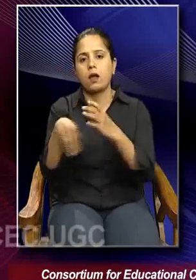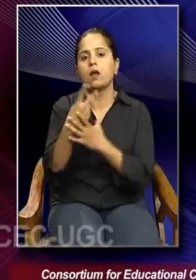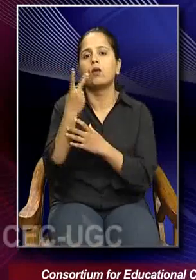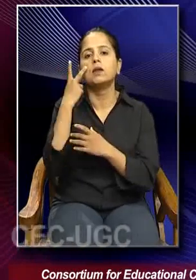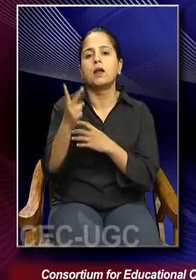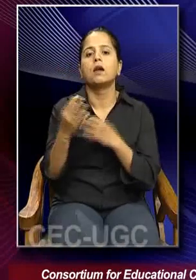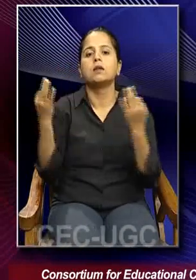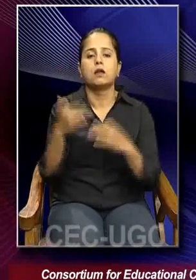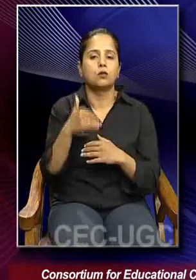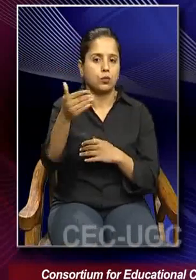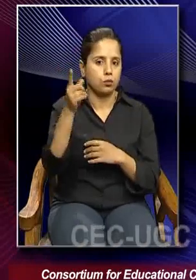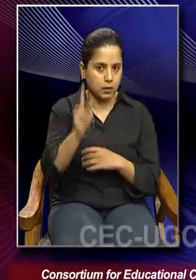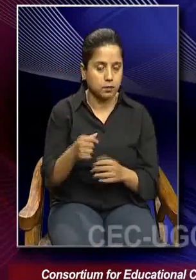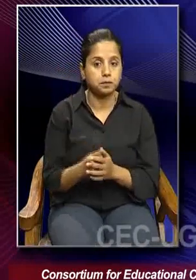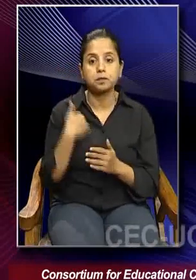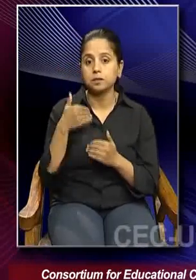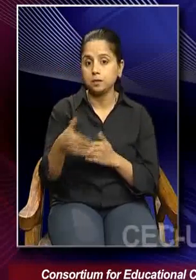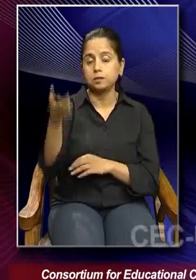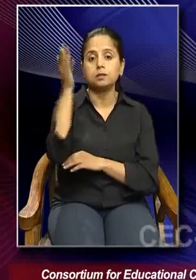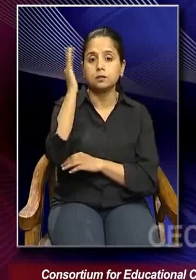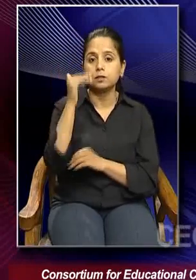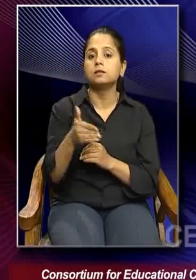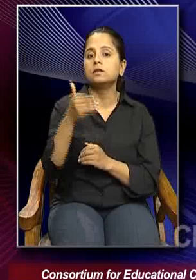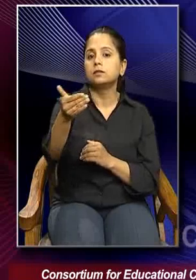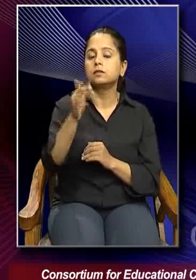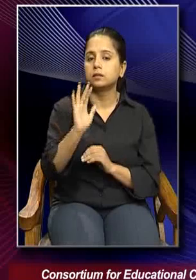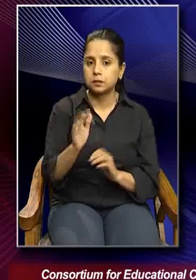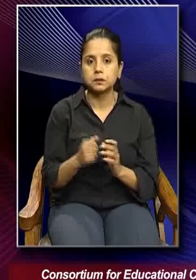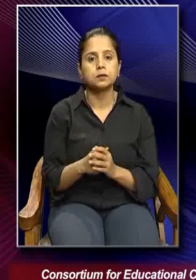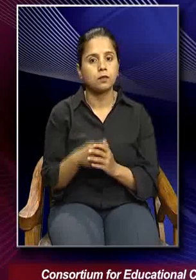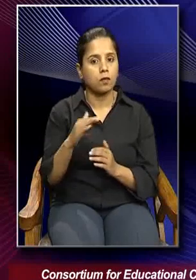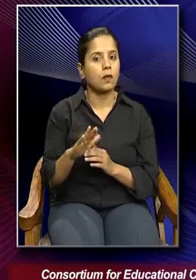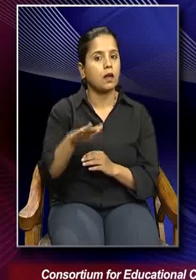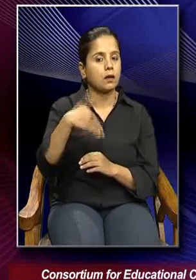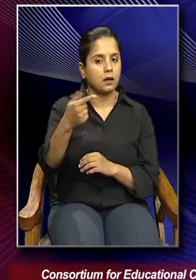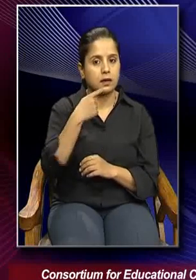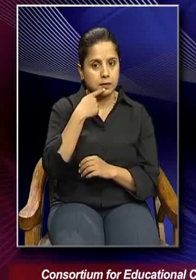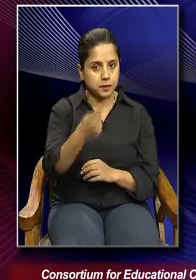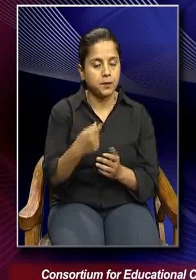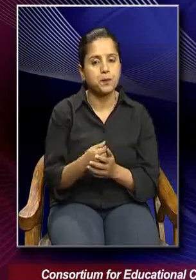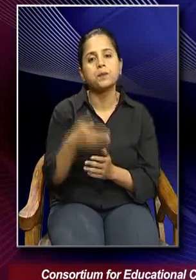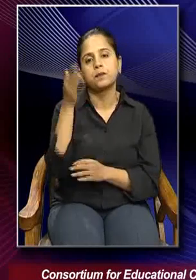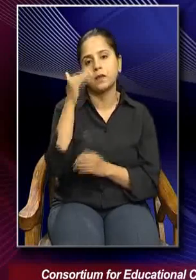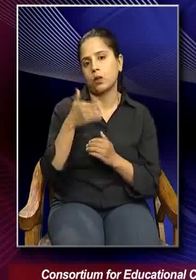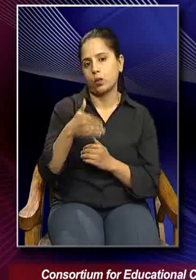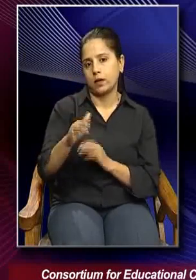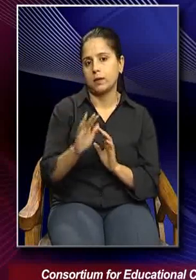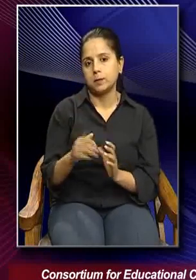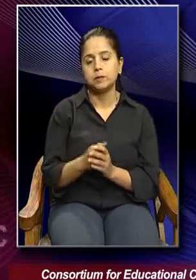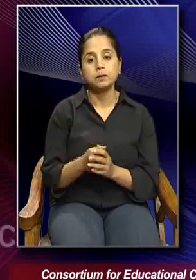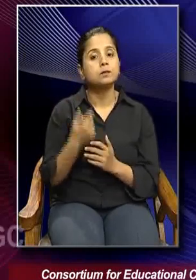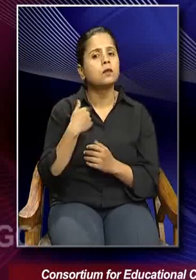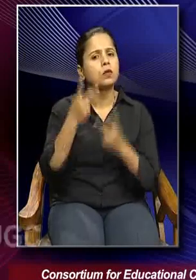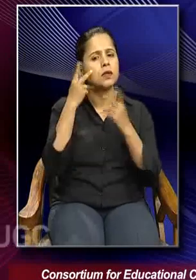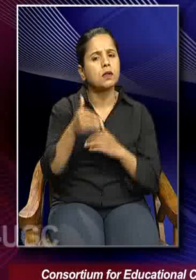take place. We will continue this lecture in the next section, and we will see